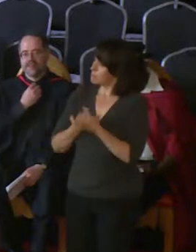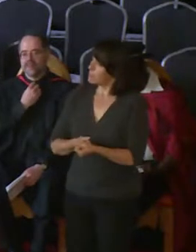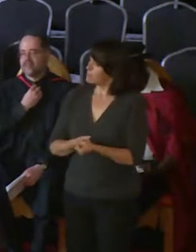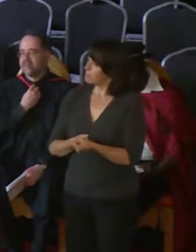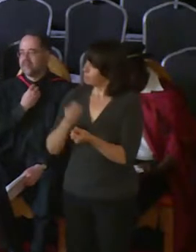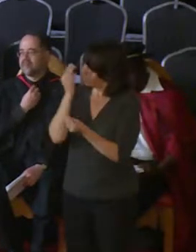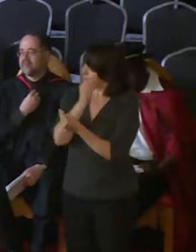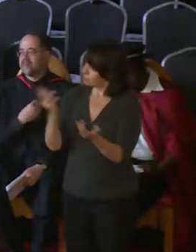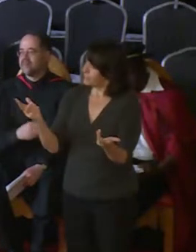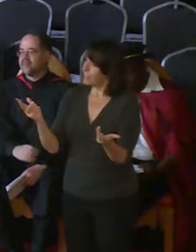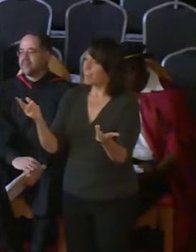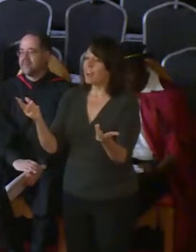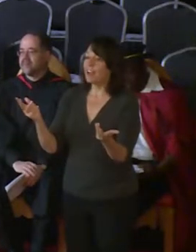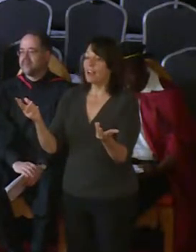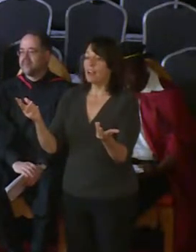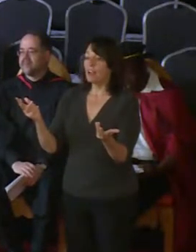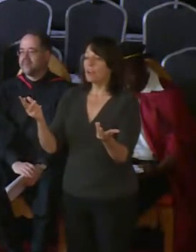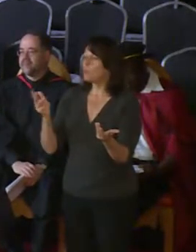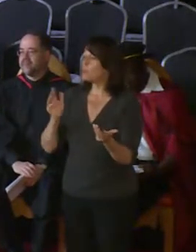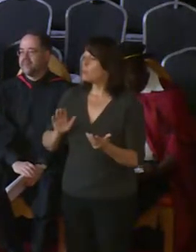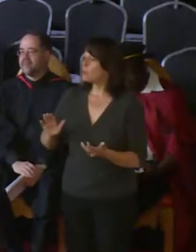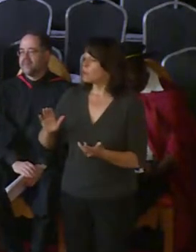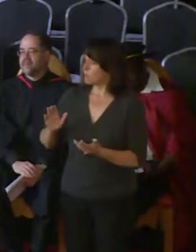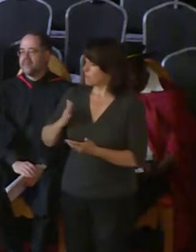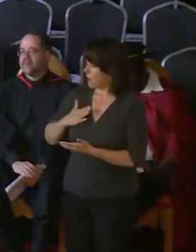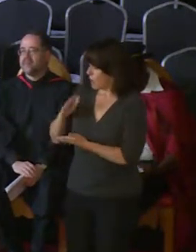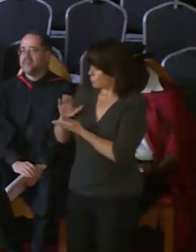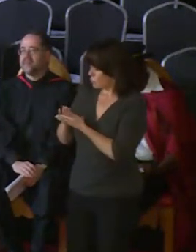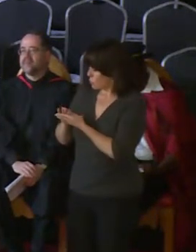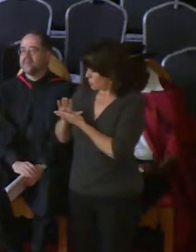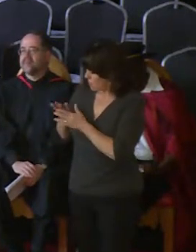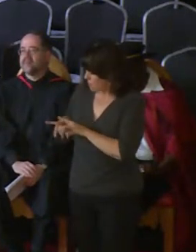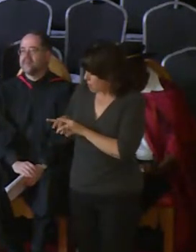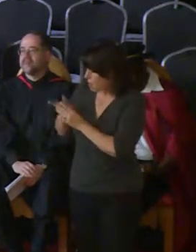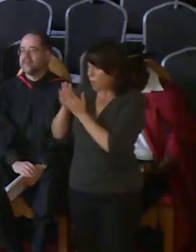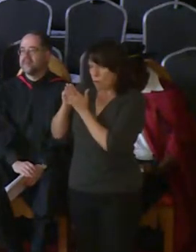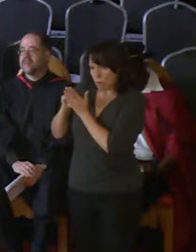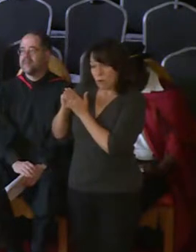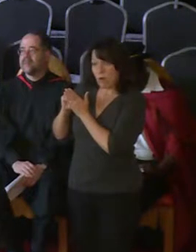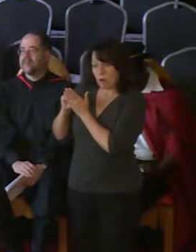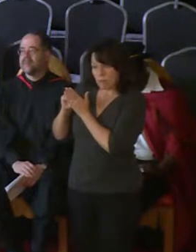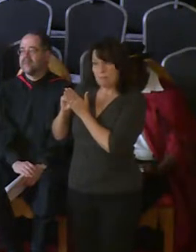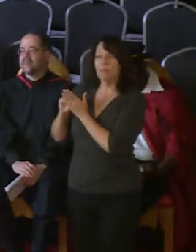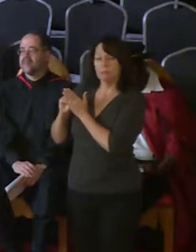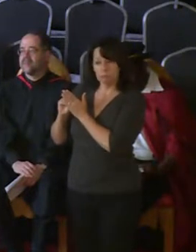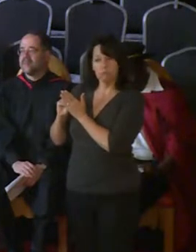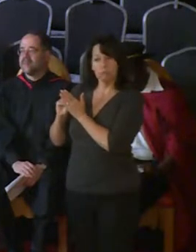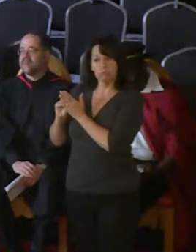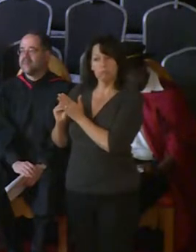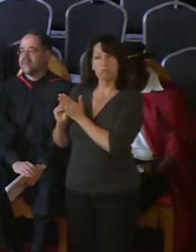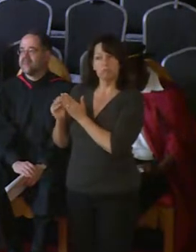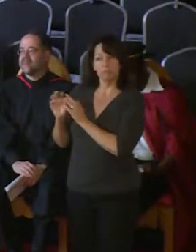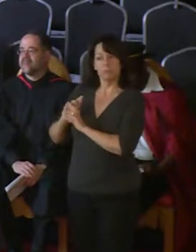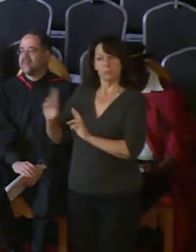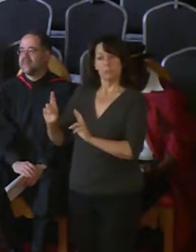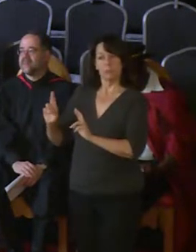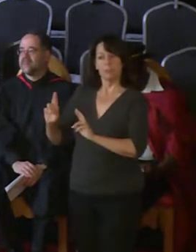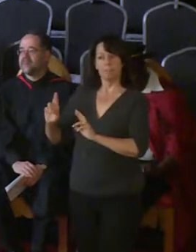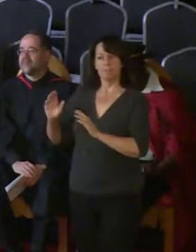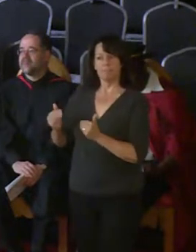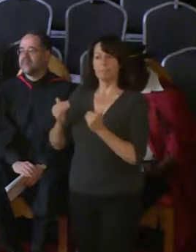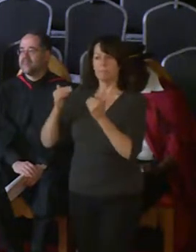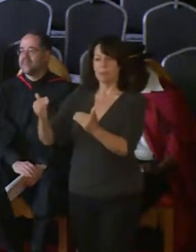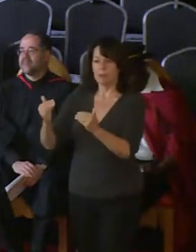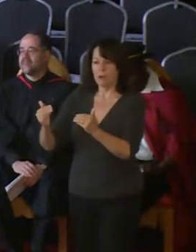confidently tell you that the education I received here gave me the wherewithal to go out